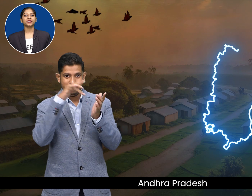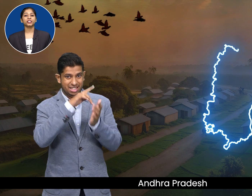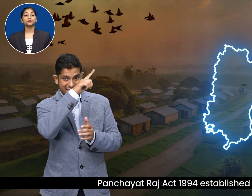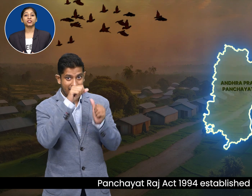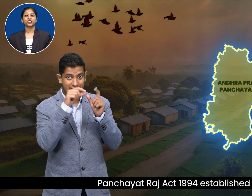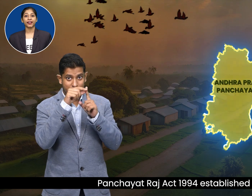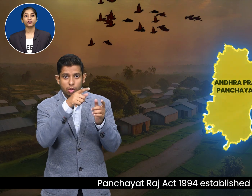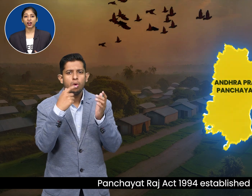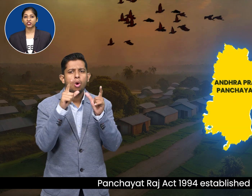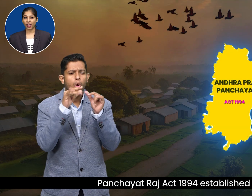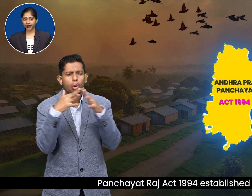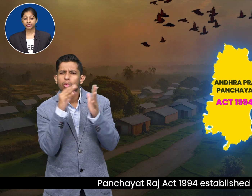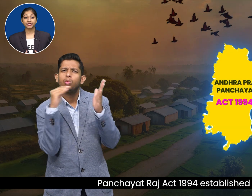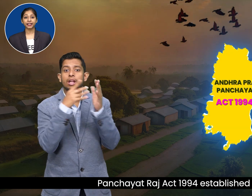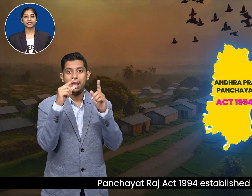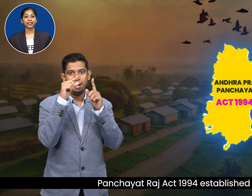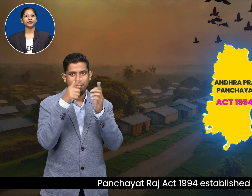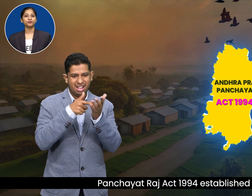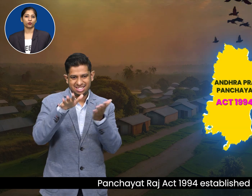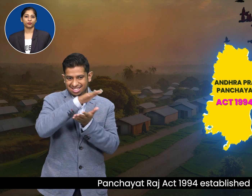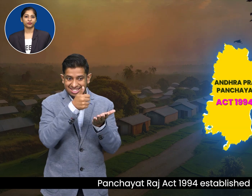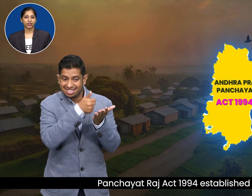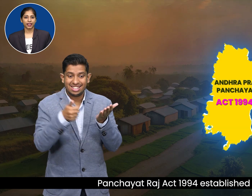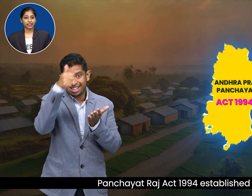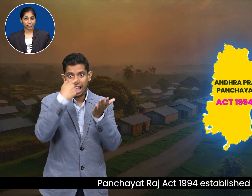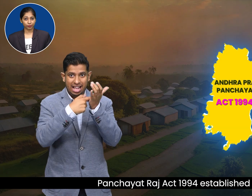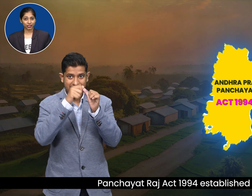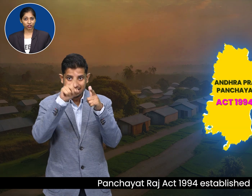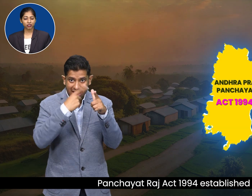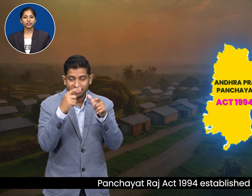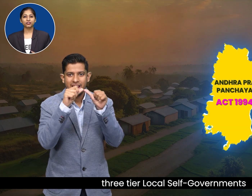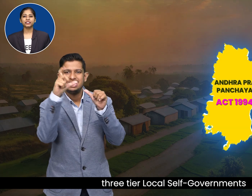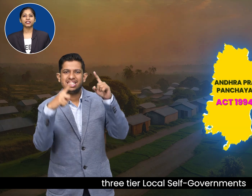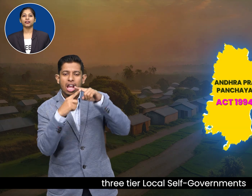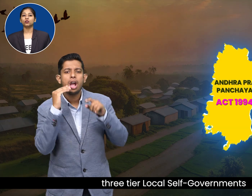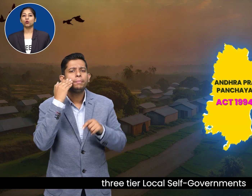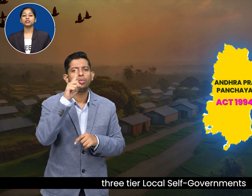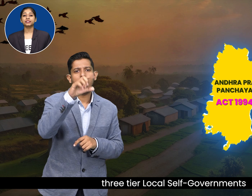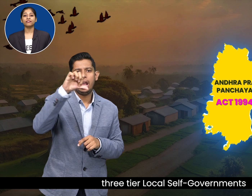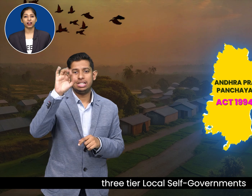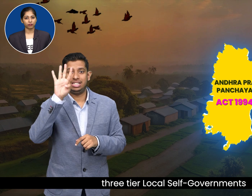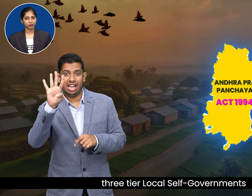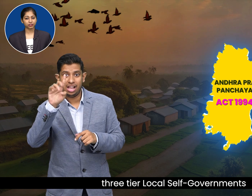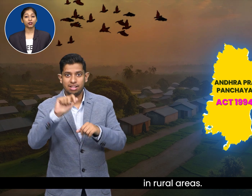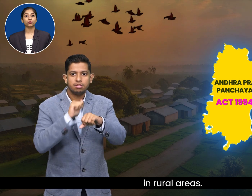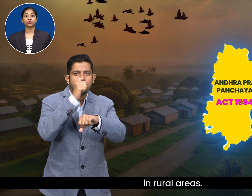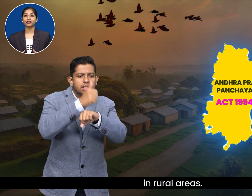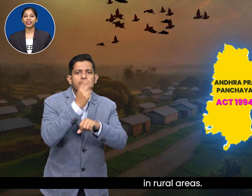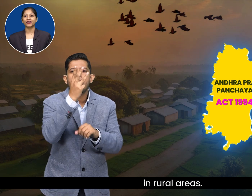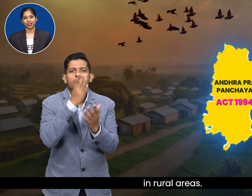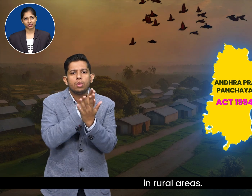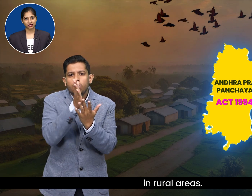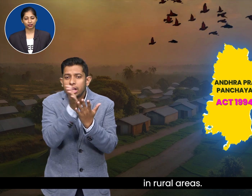Andhra Pradesh Panchayat Raj Act 1994 established 3-tier local self-governments in